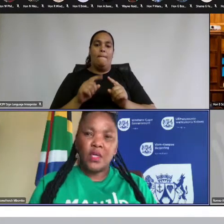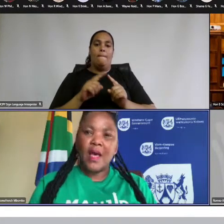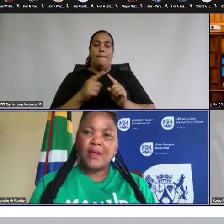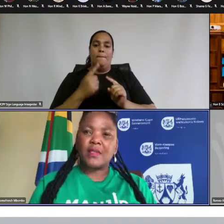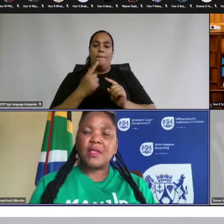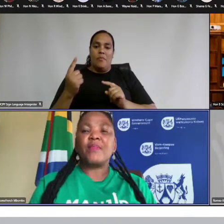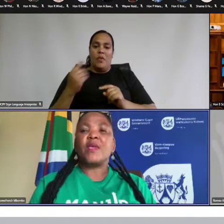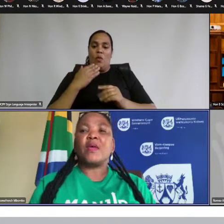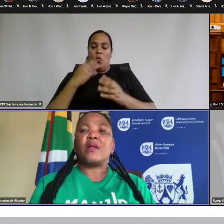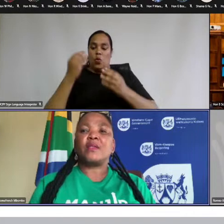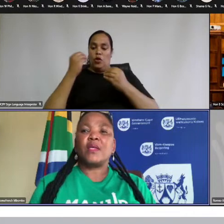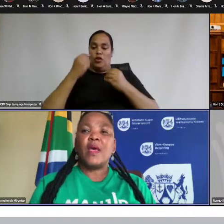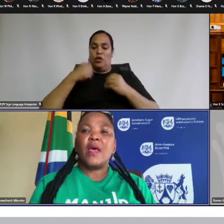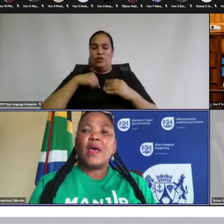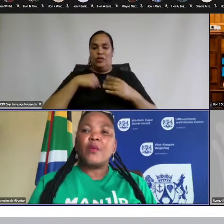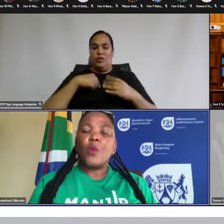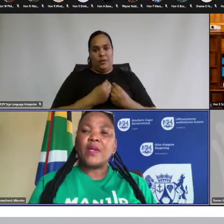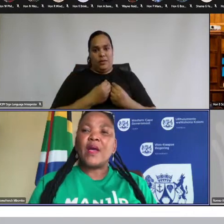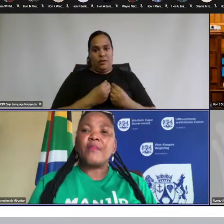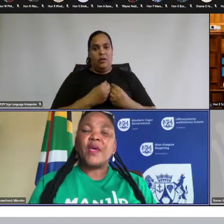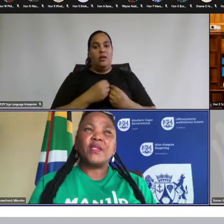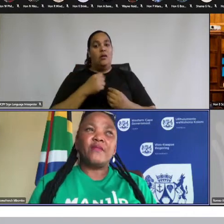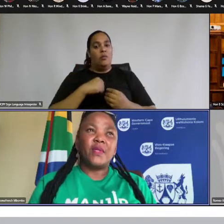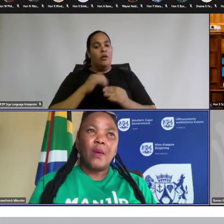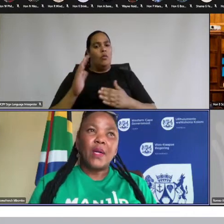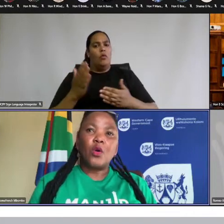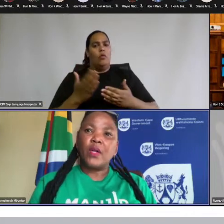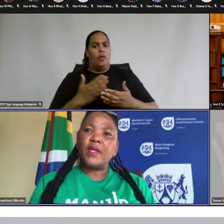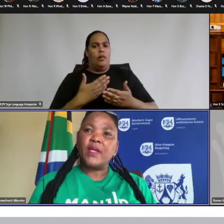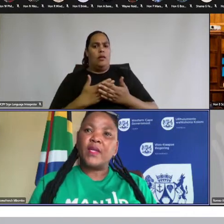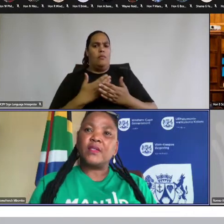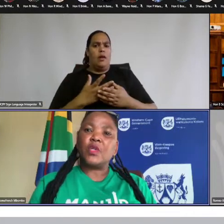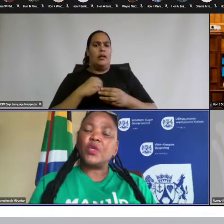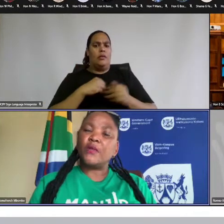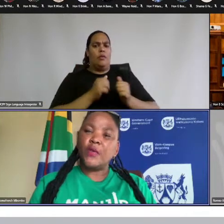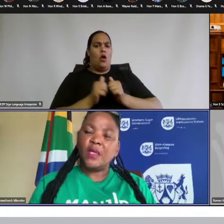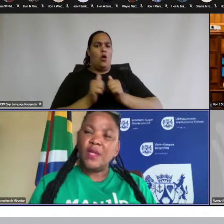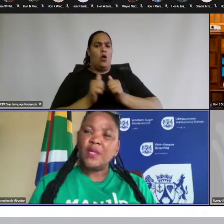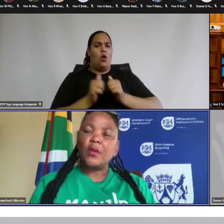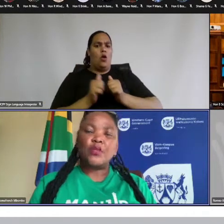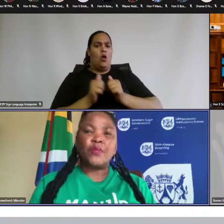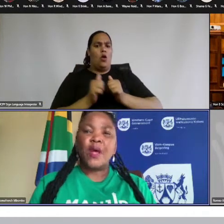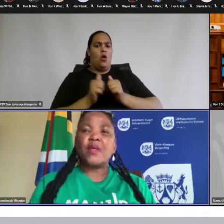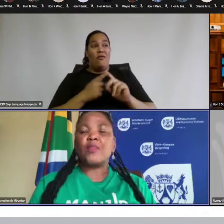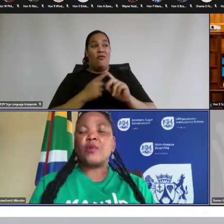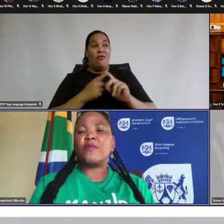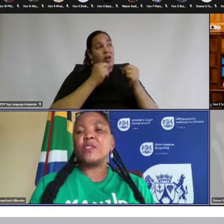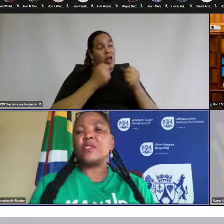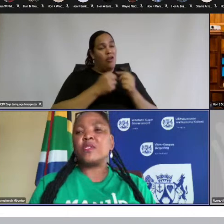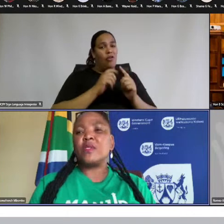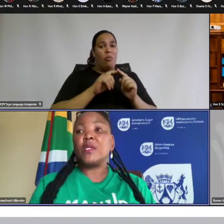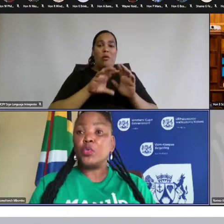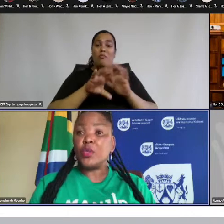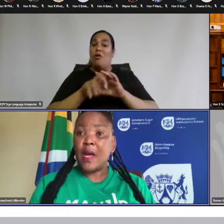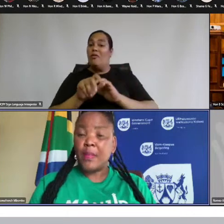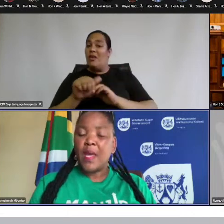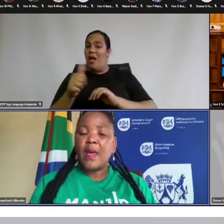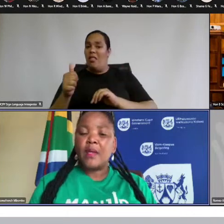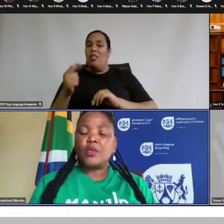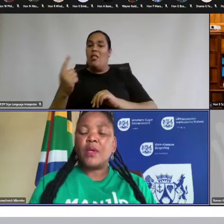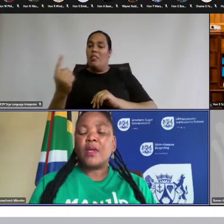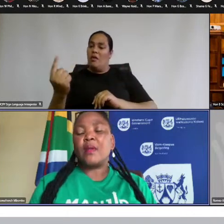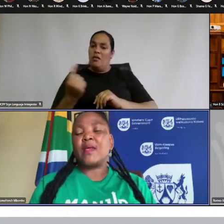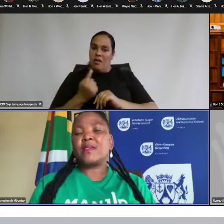wave taught us something else. And we welcome that even our colleagues, not only from the national, also from other provinces, they do